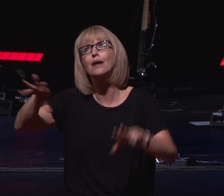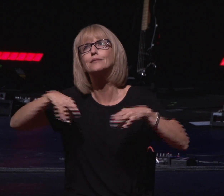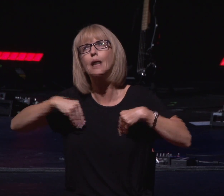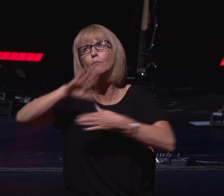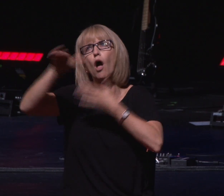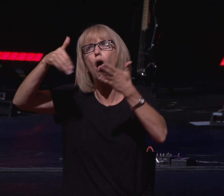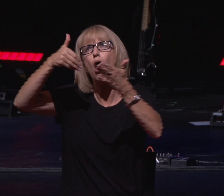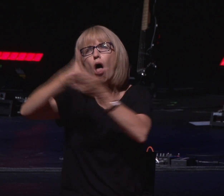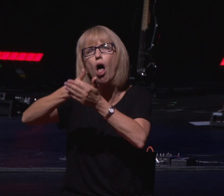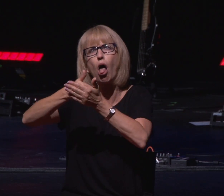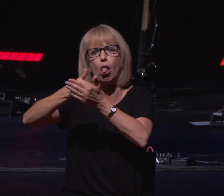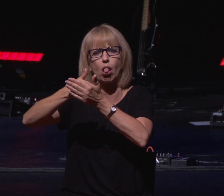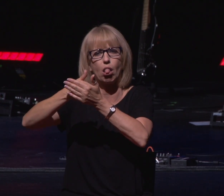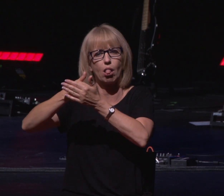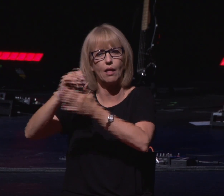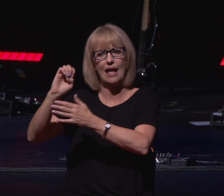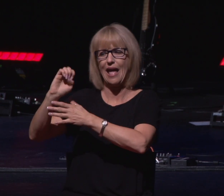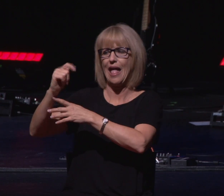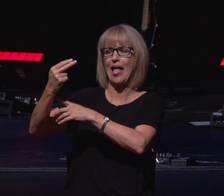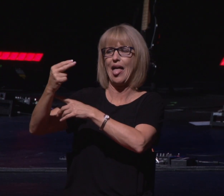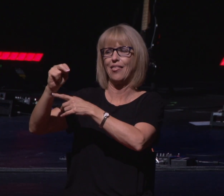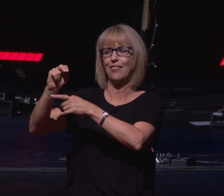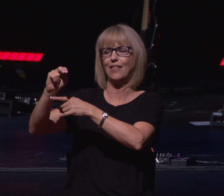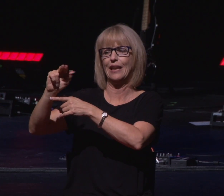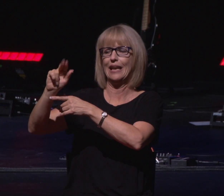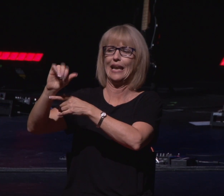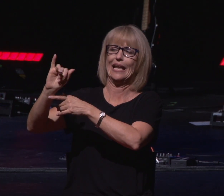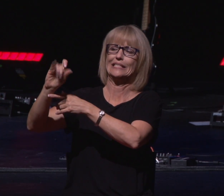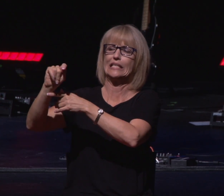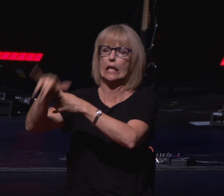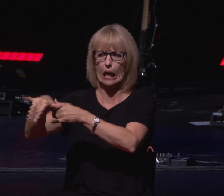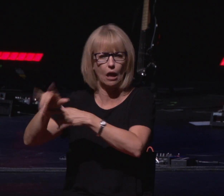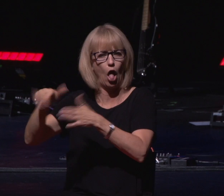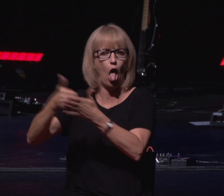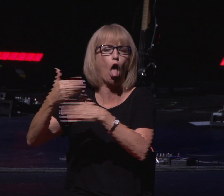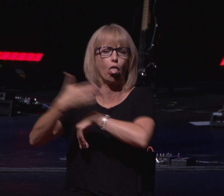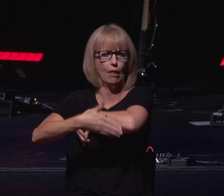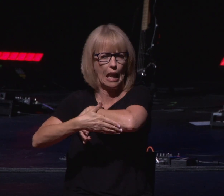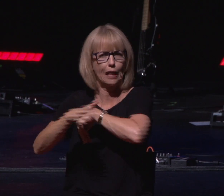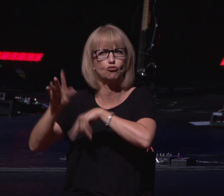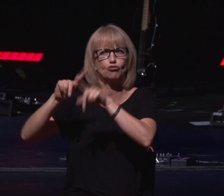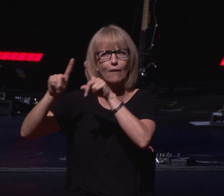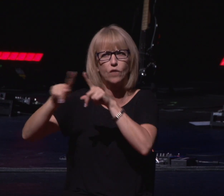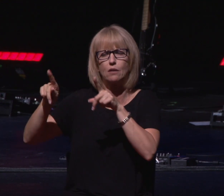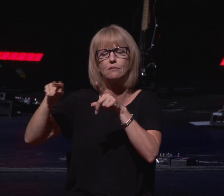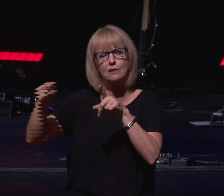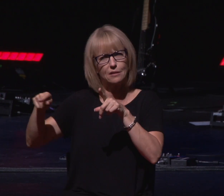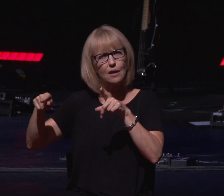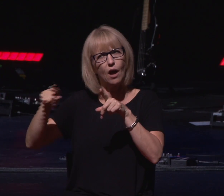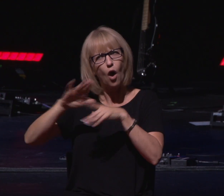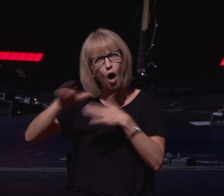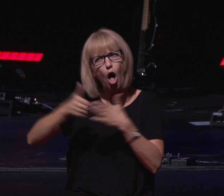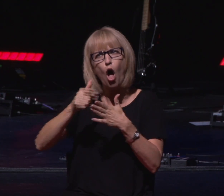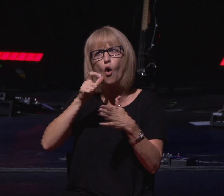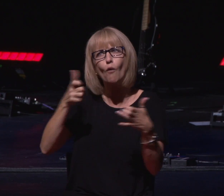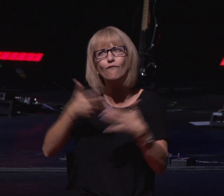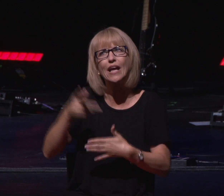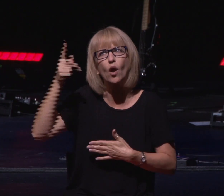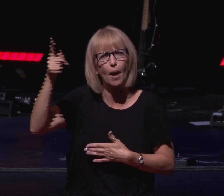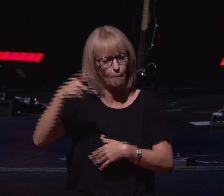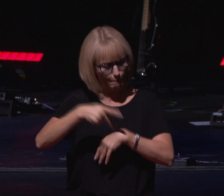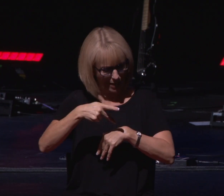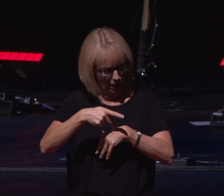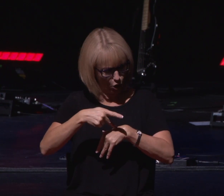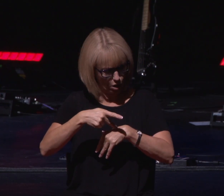again, ethnos, who fear him and do what is right." And it took a while for Peter to understand